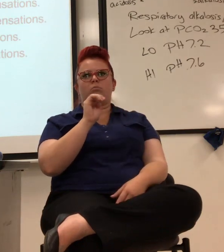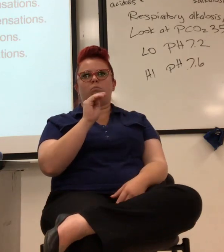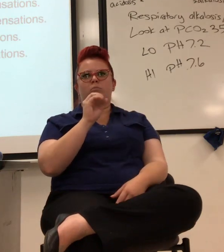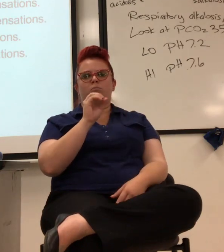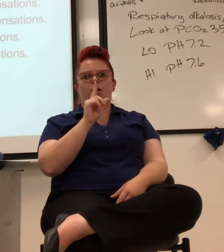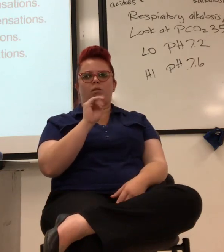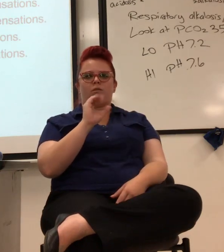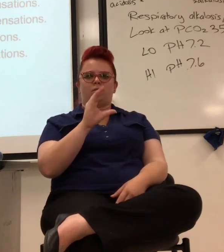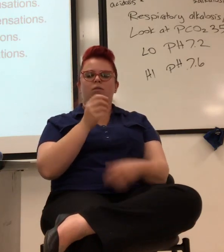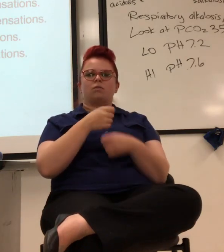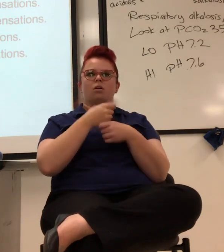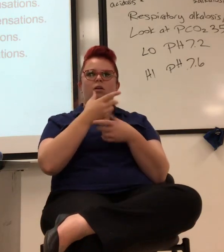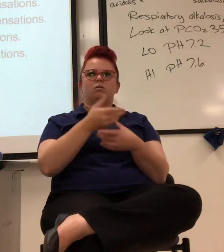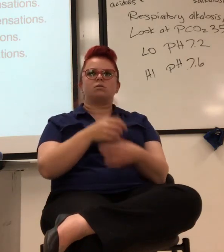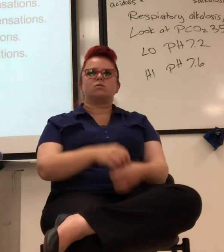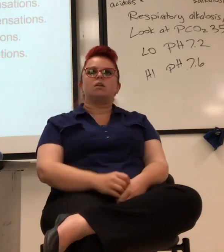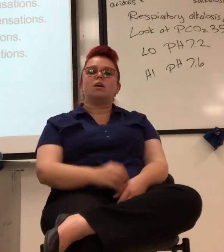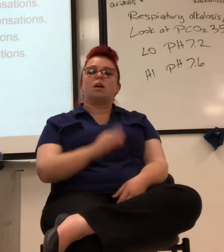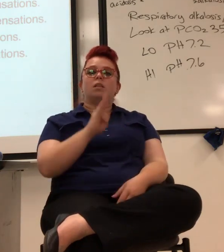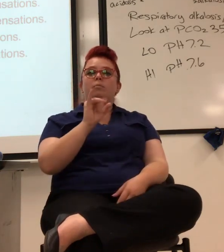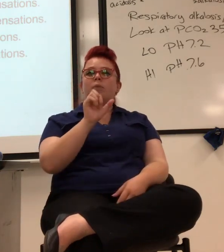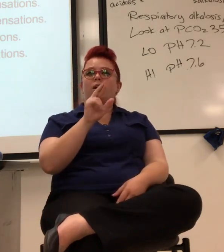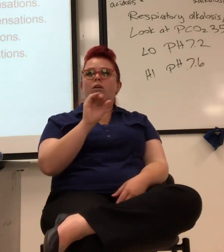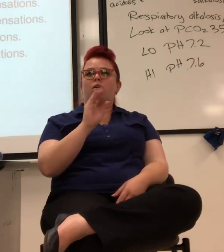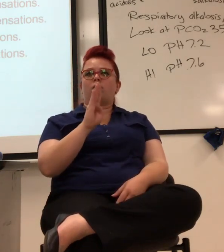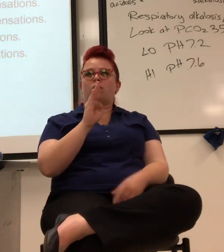Is that value high or low?